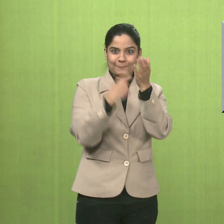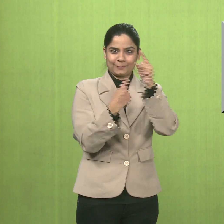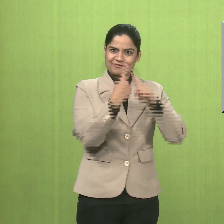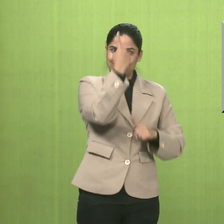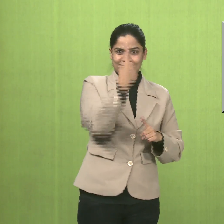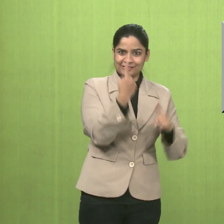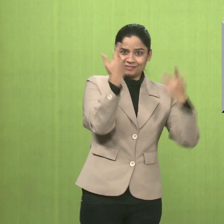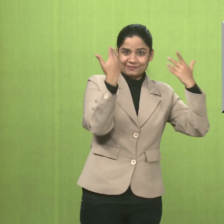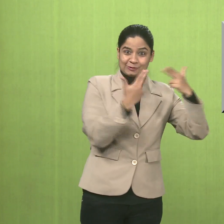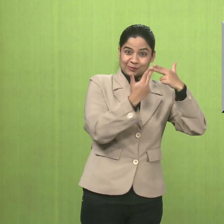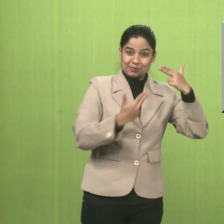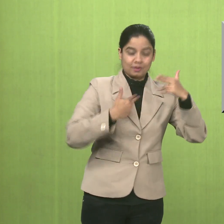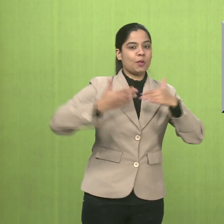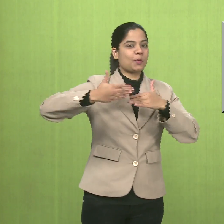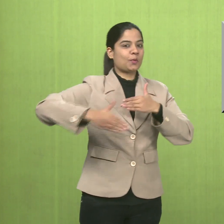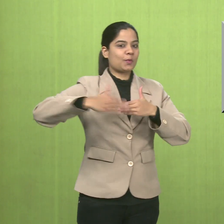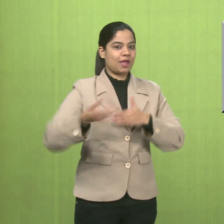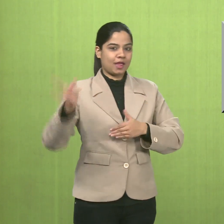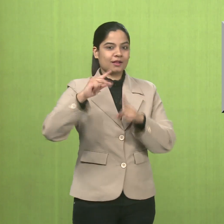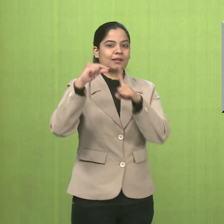So the part 1 has been completed.